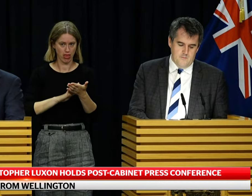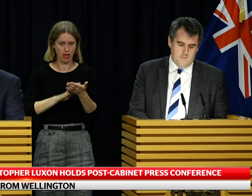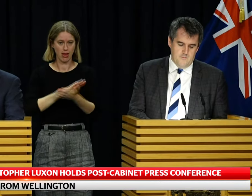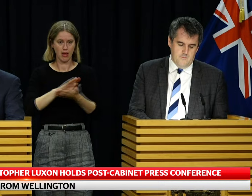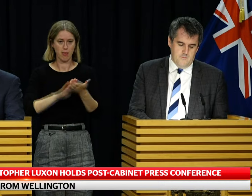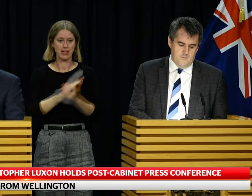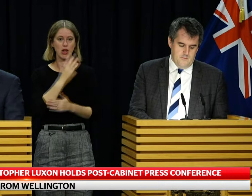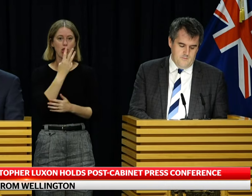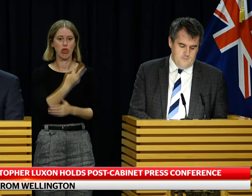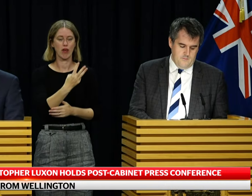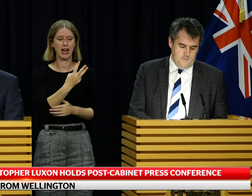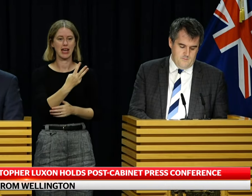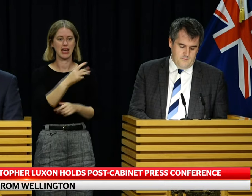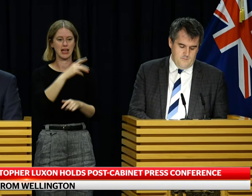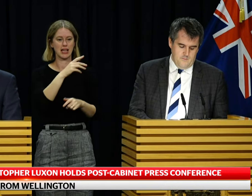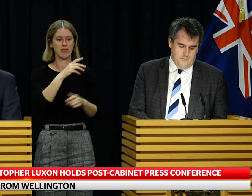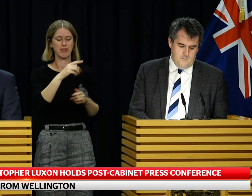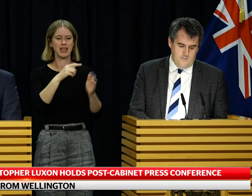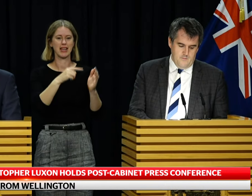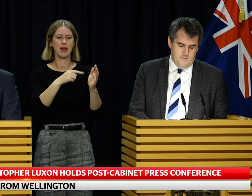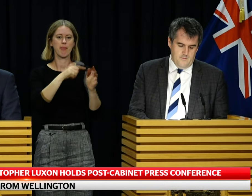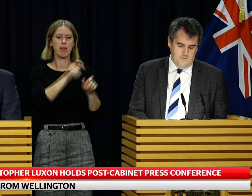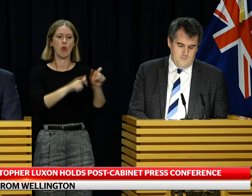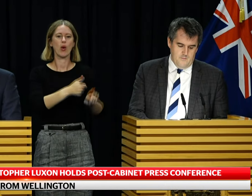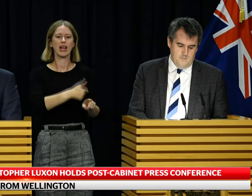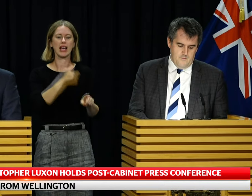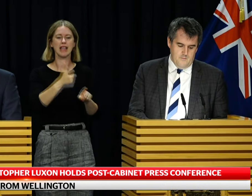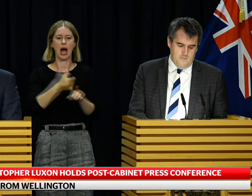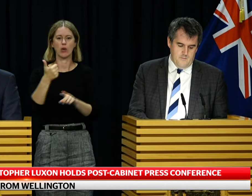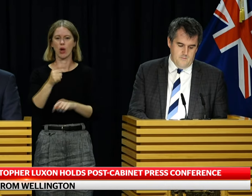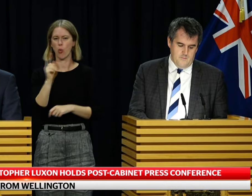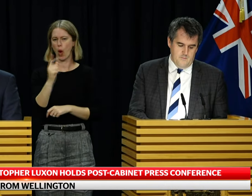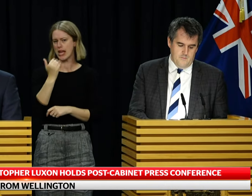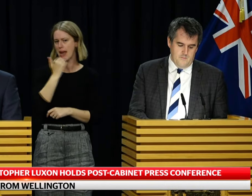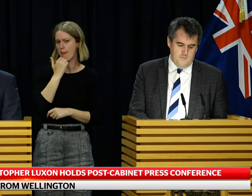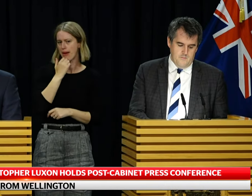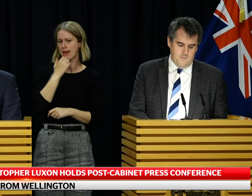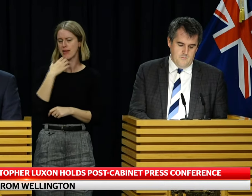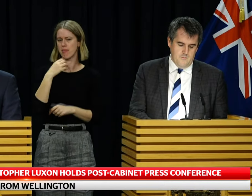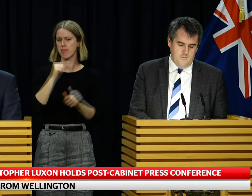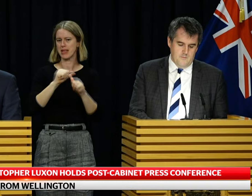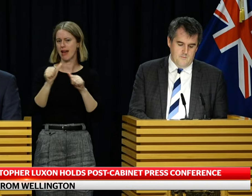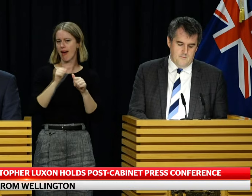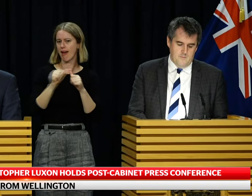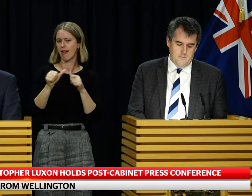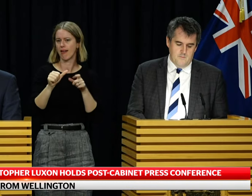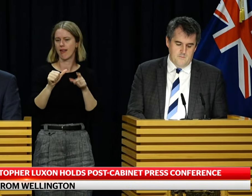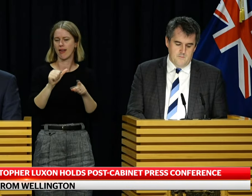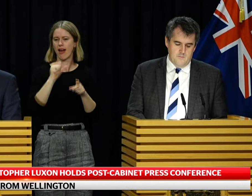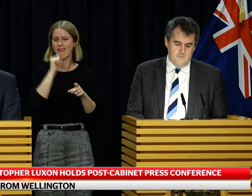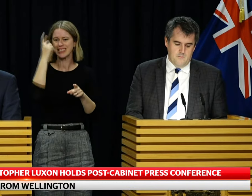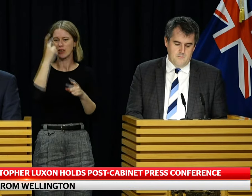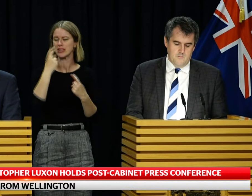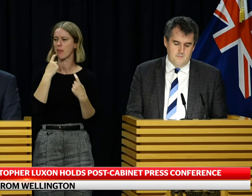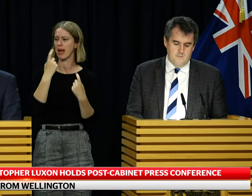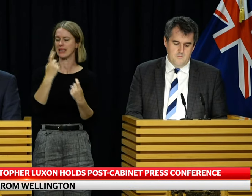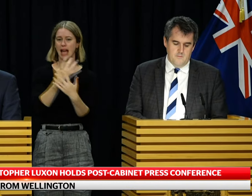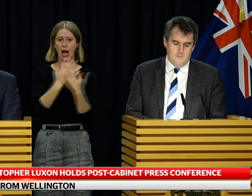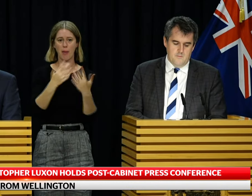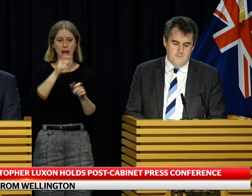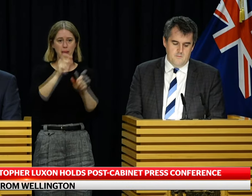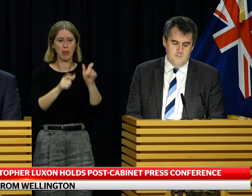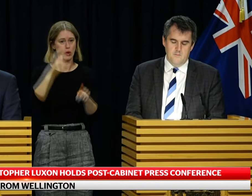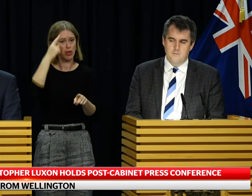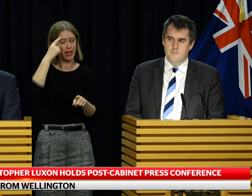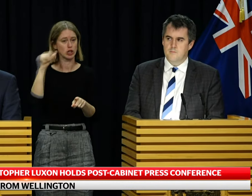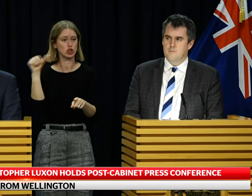three tenancies being ended. What's a number that you would think, I guess, would be more fitting in terms of that serious complaints and how many tenancies